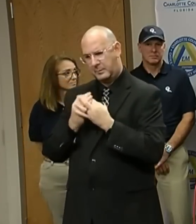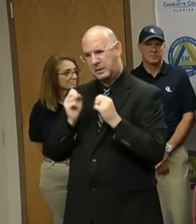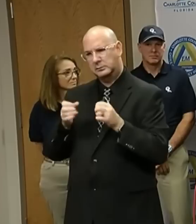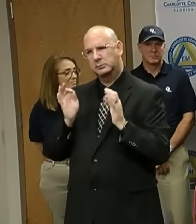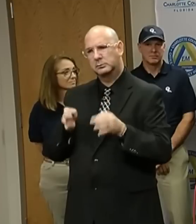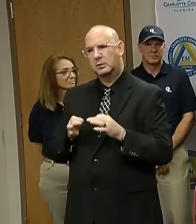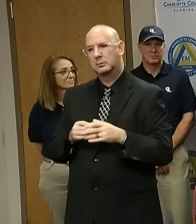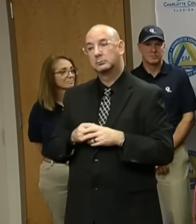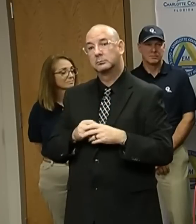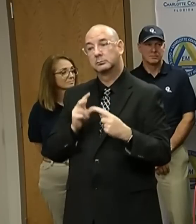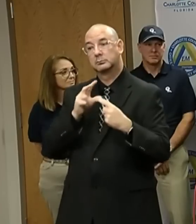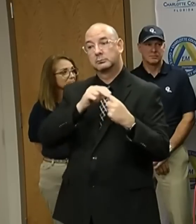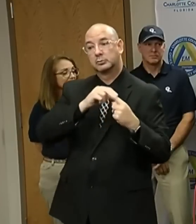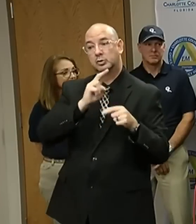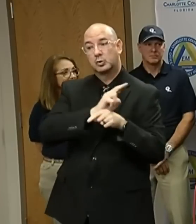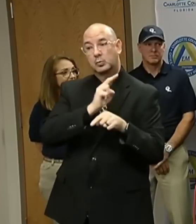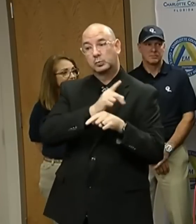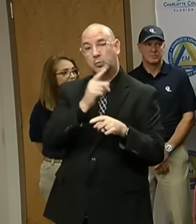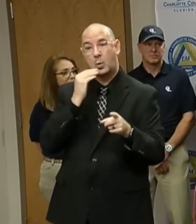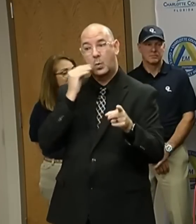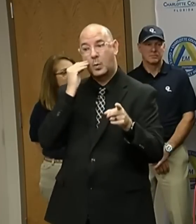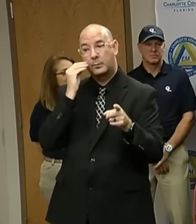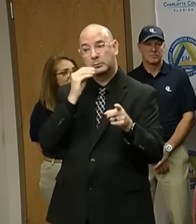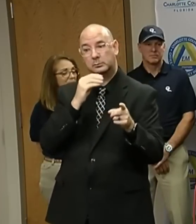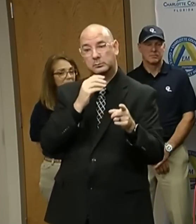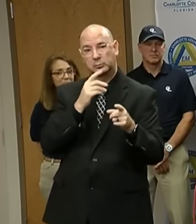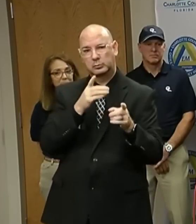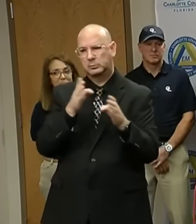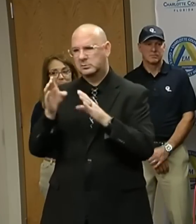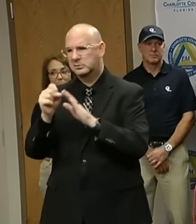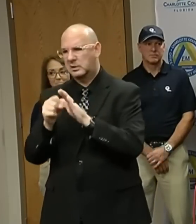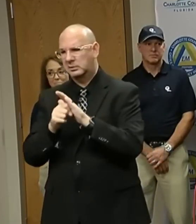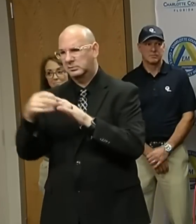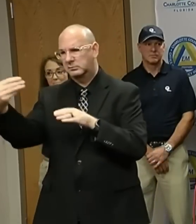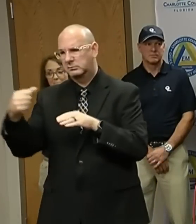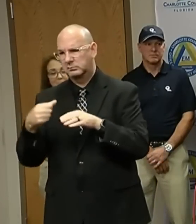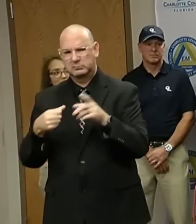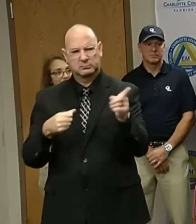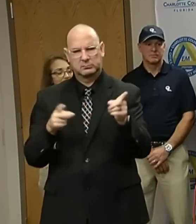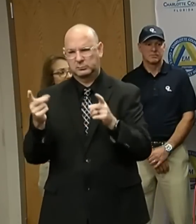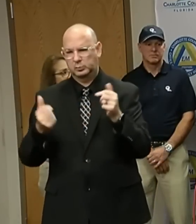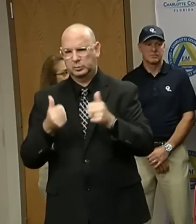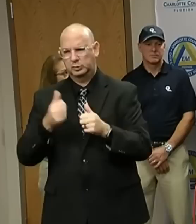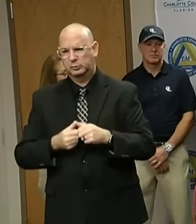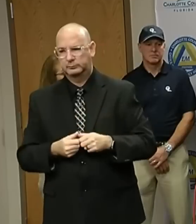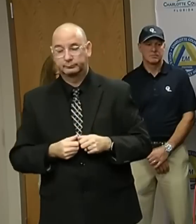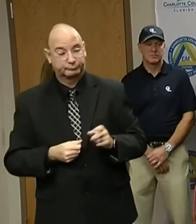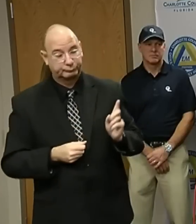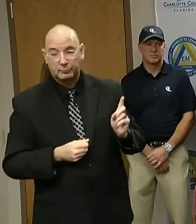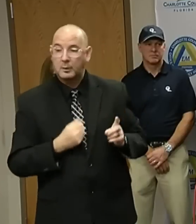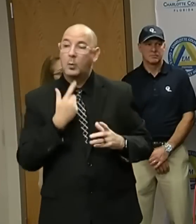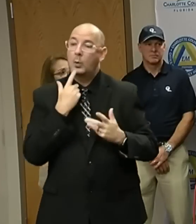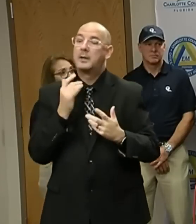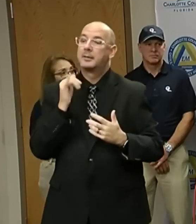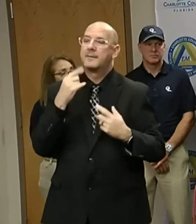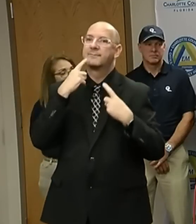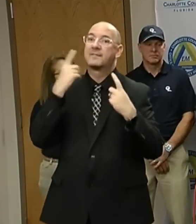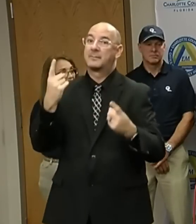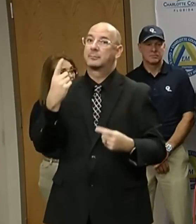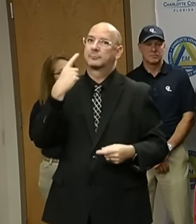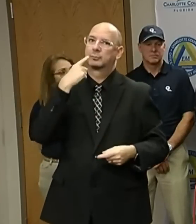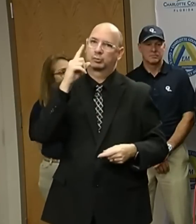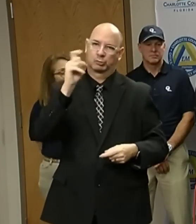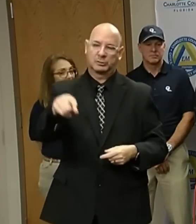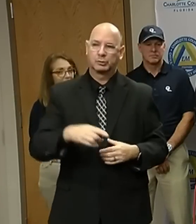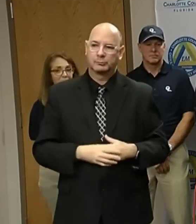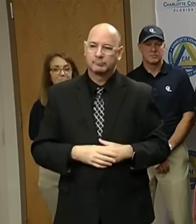Beach? Well, so that's kind of an age-old thing on these storms. I mean, you'll have disputes because obviously if you have both policies and you